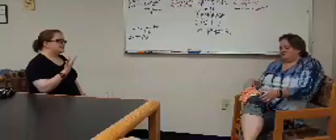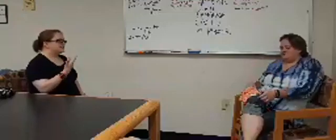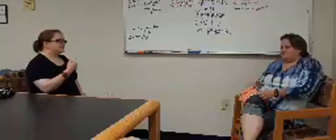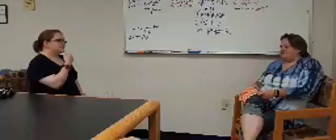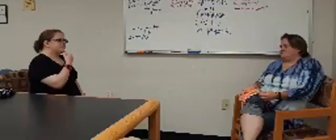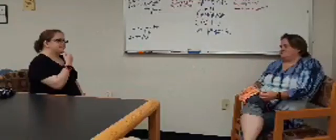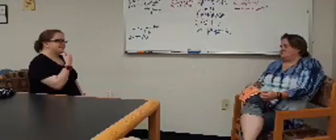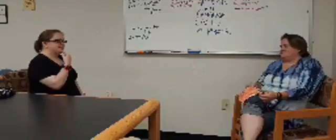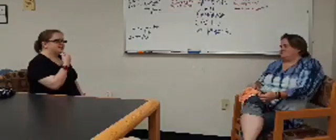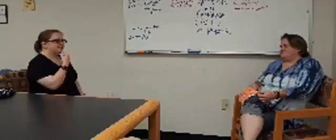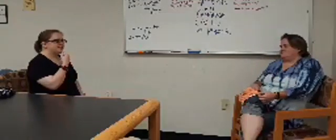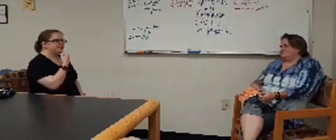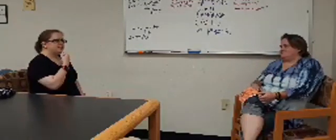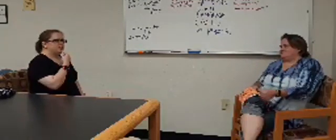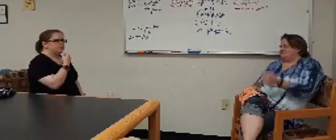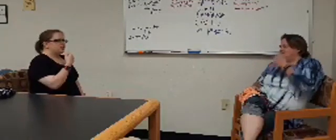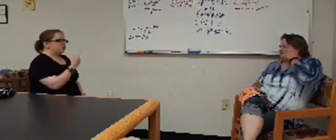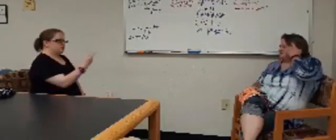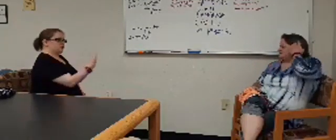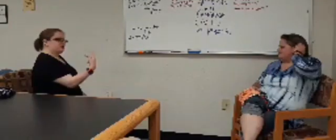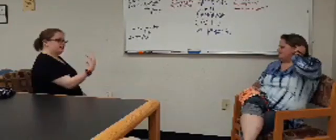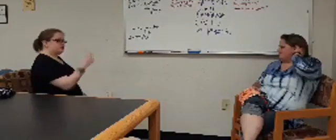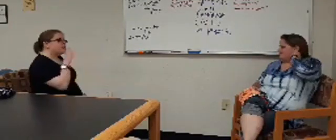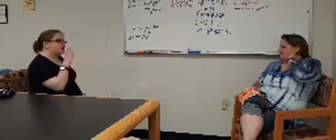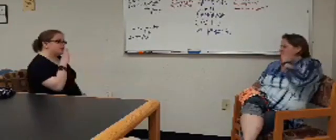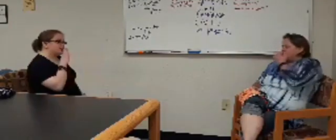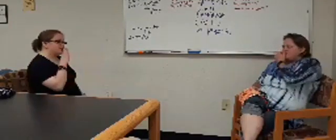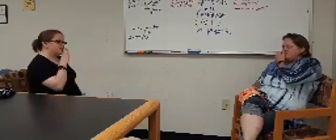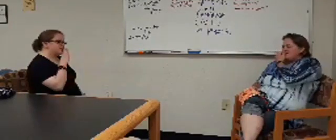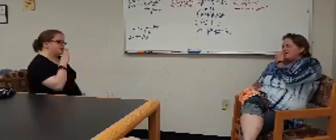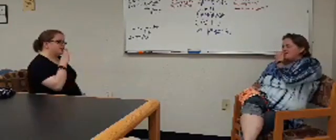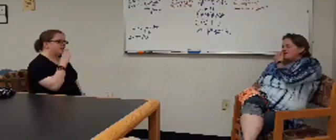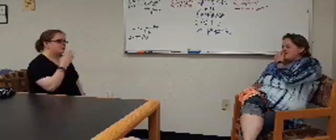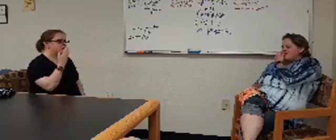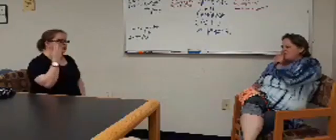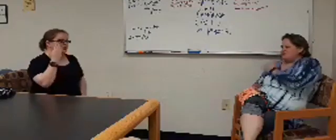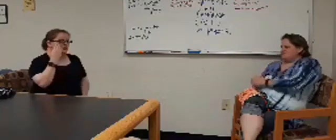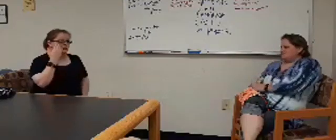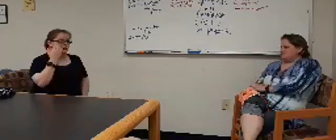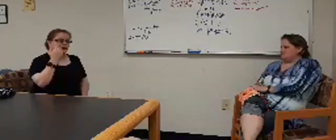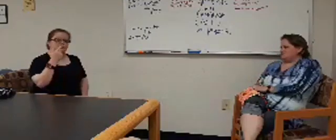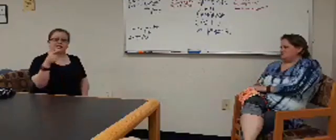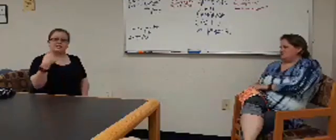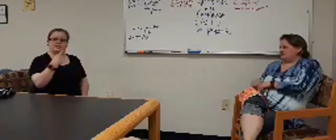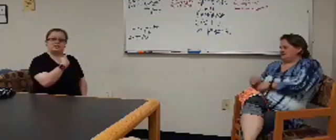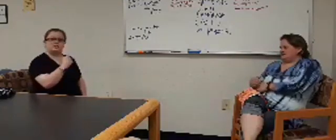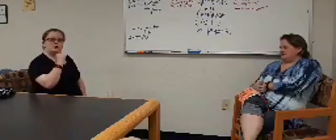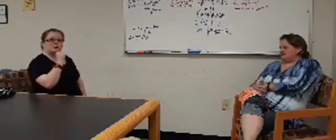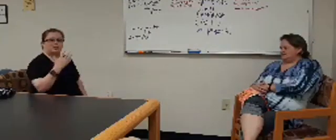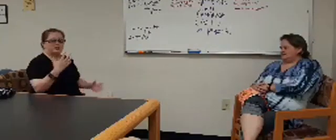like say you and I are talking and we don't